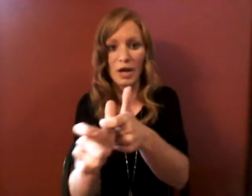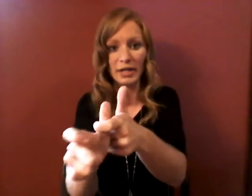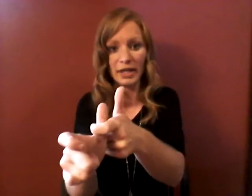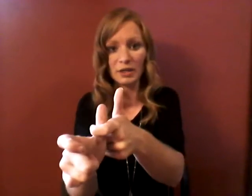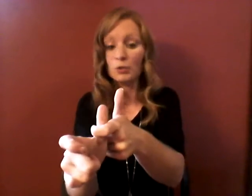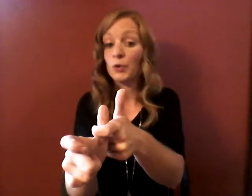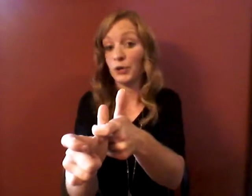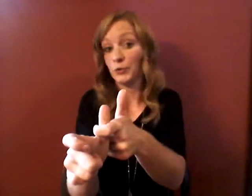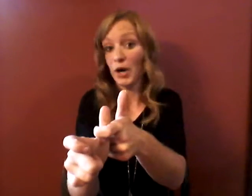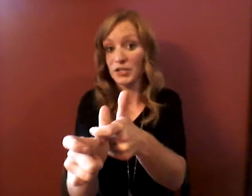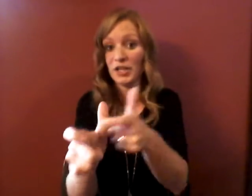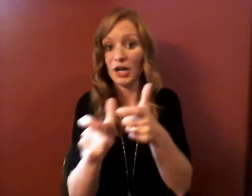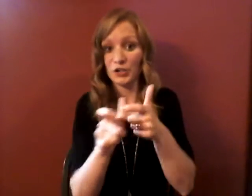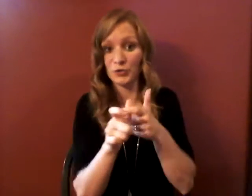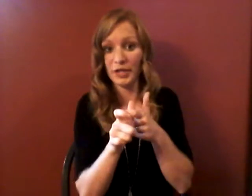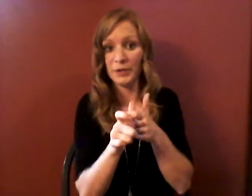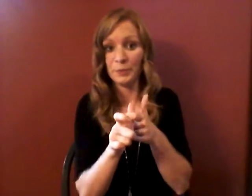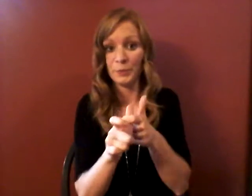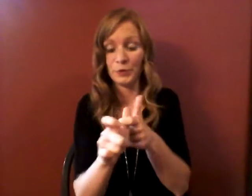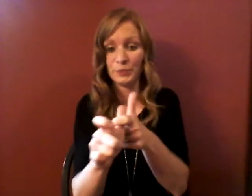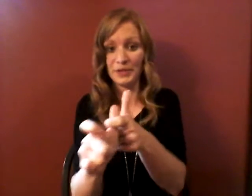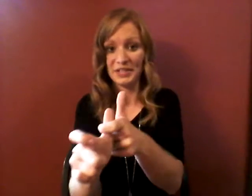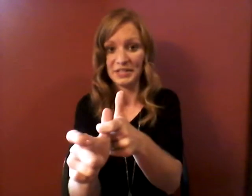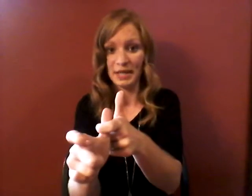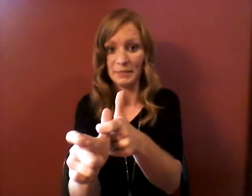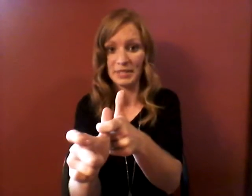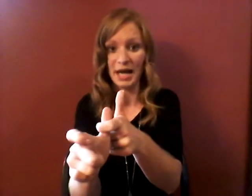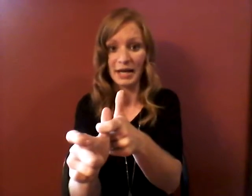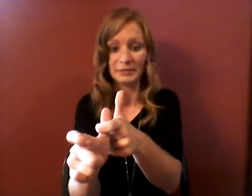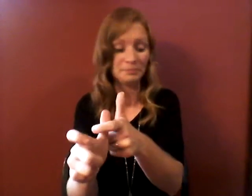running, or cross country would be the same sign.